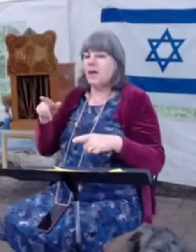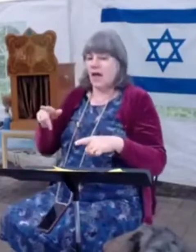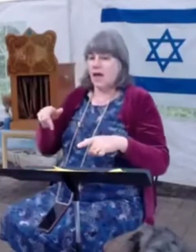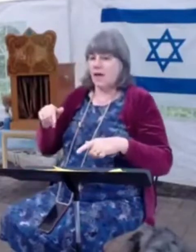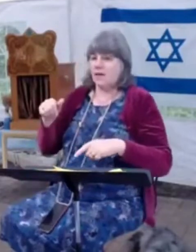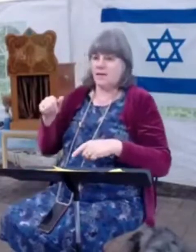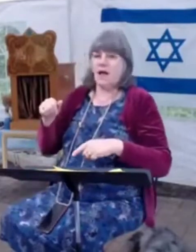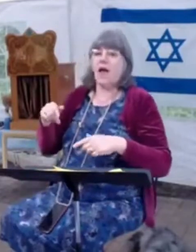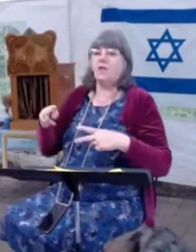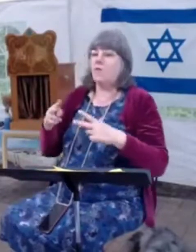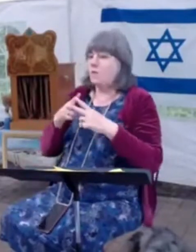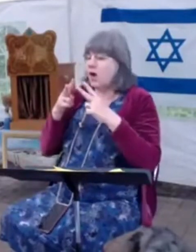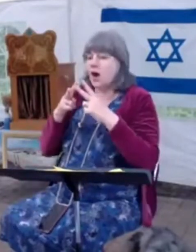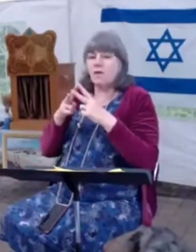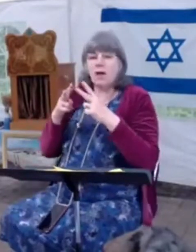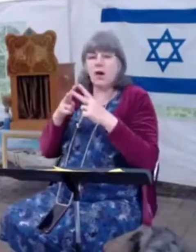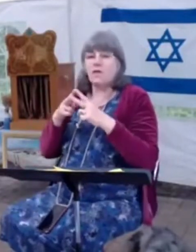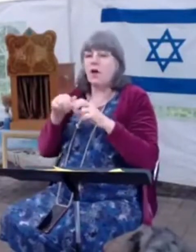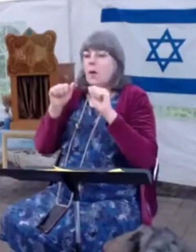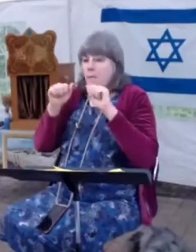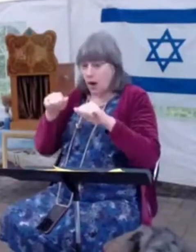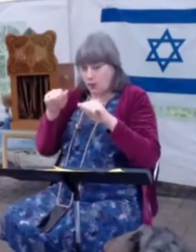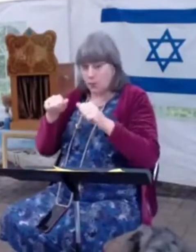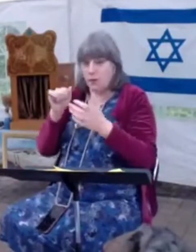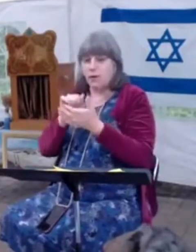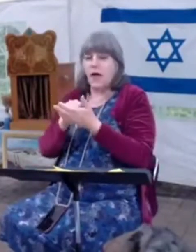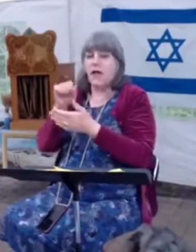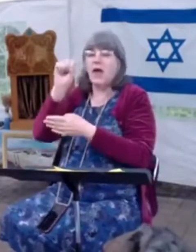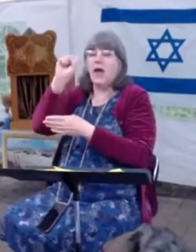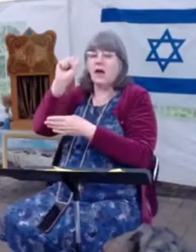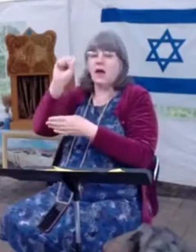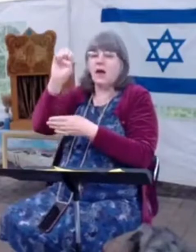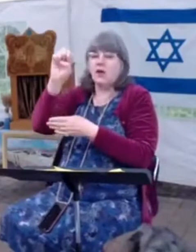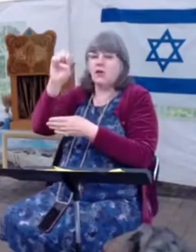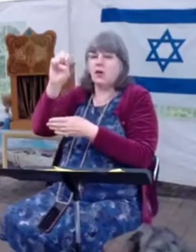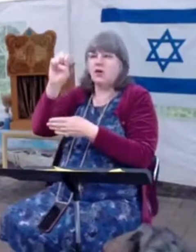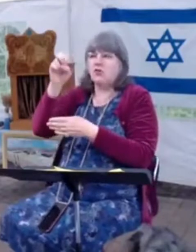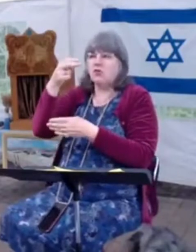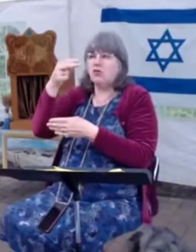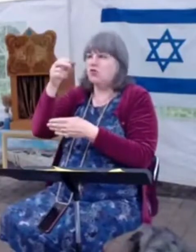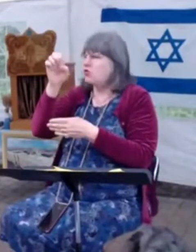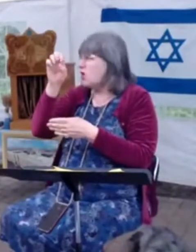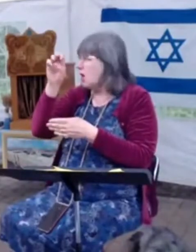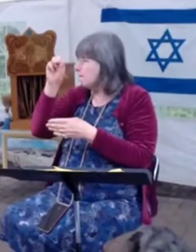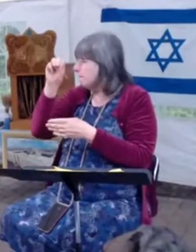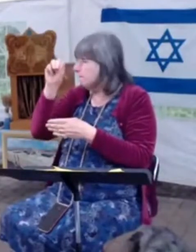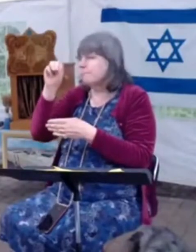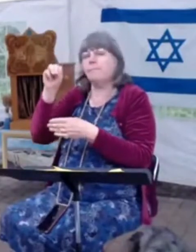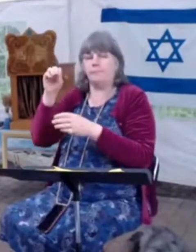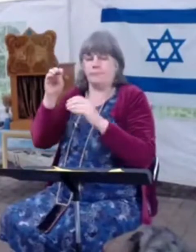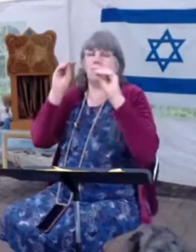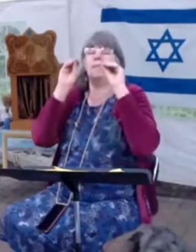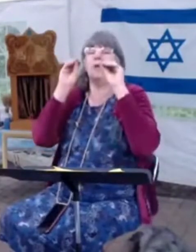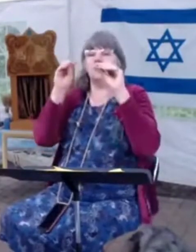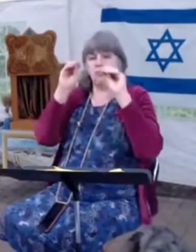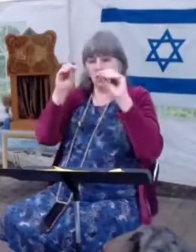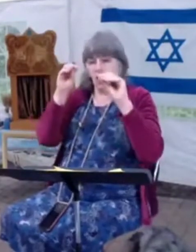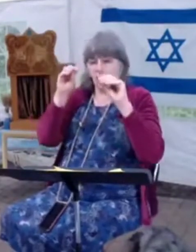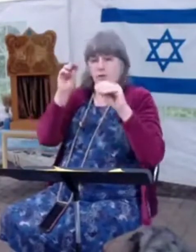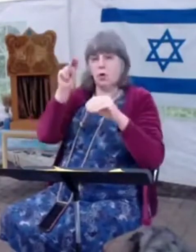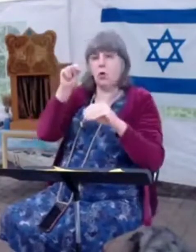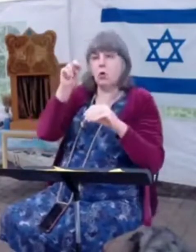on pre-flood information, and as well as this information that Shem,